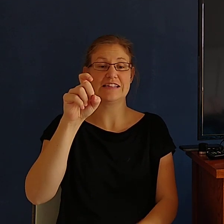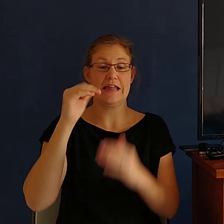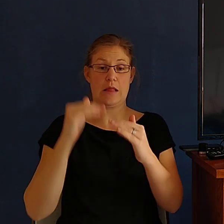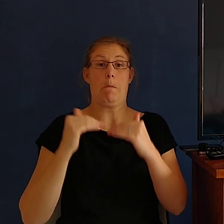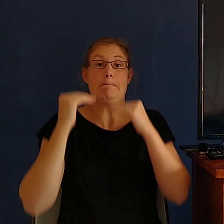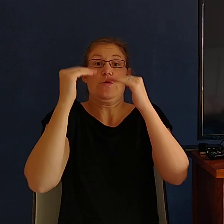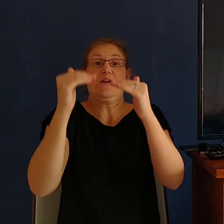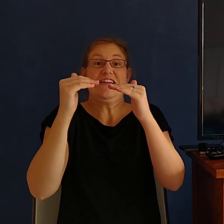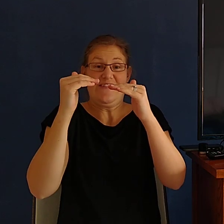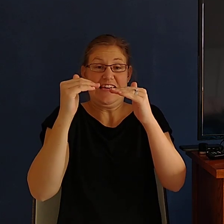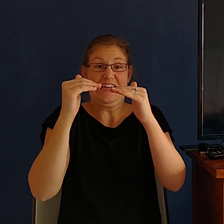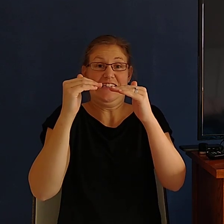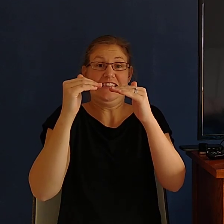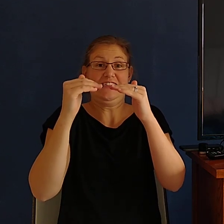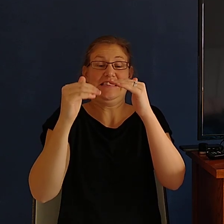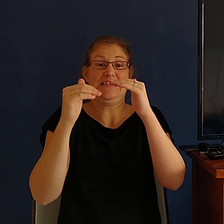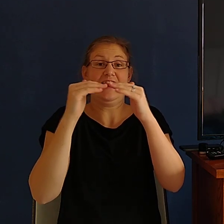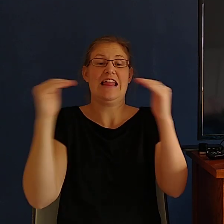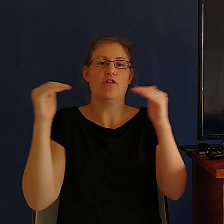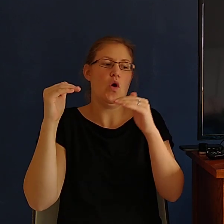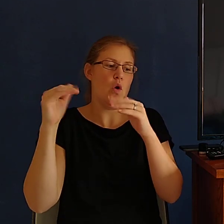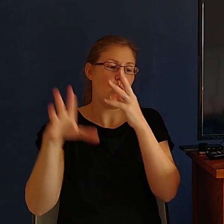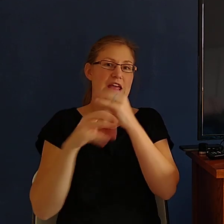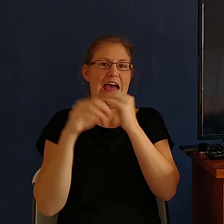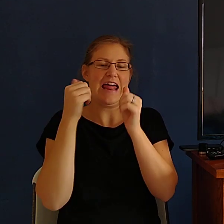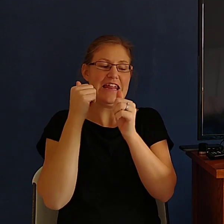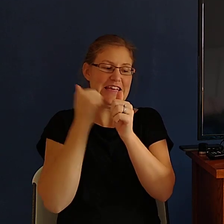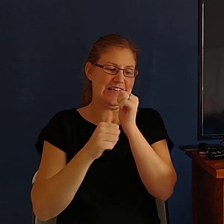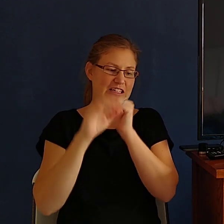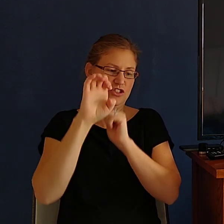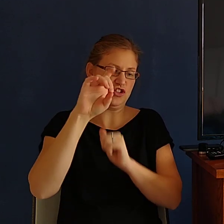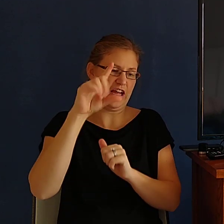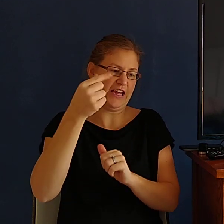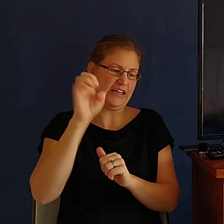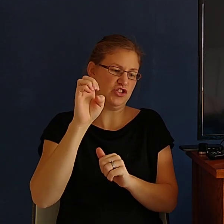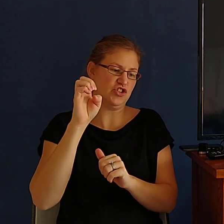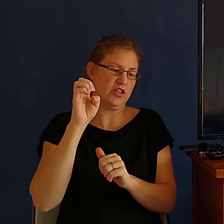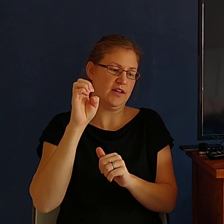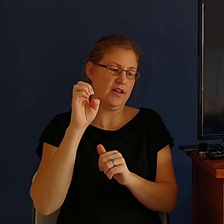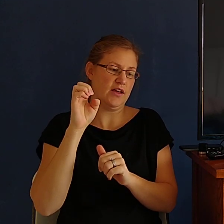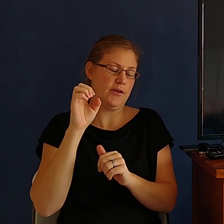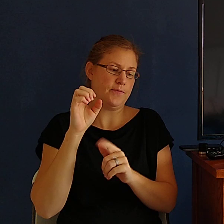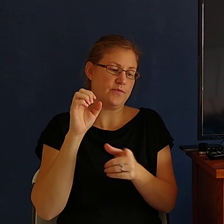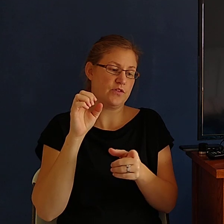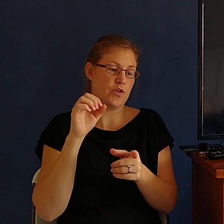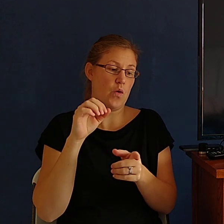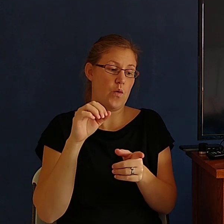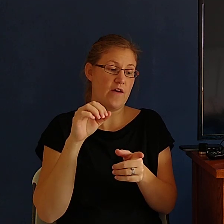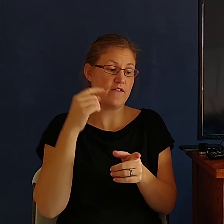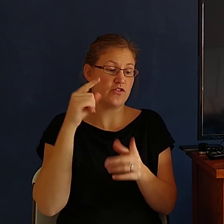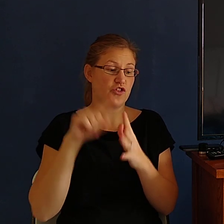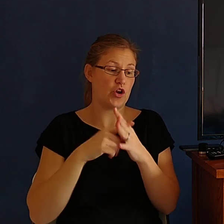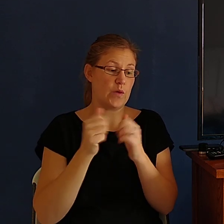add each edge incident to this vertex. So starting from B, is anything,